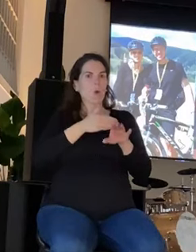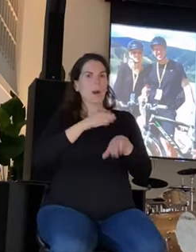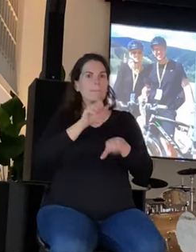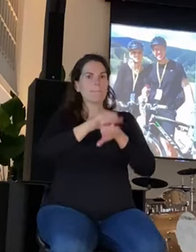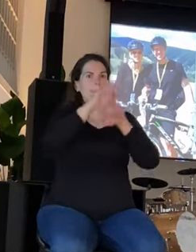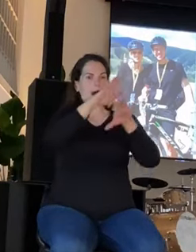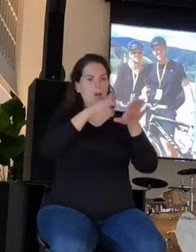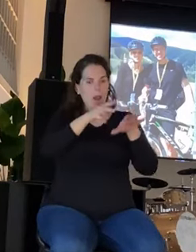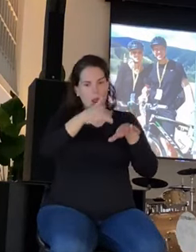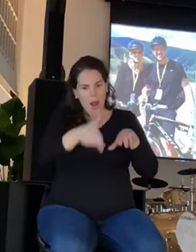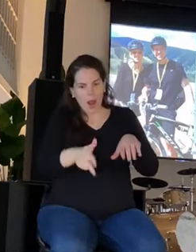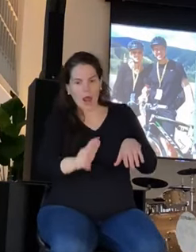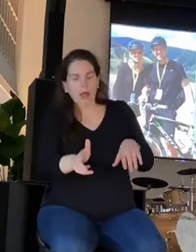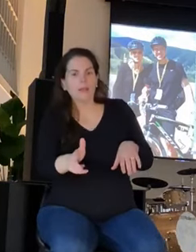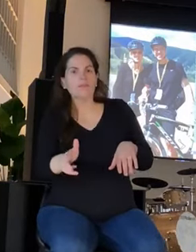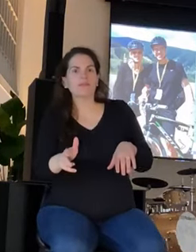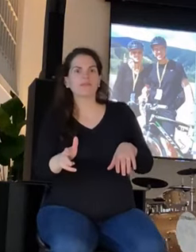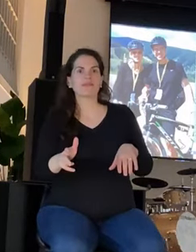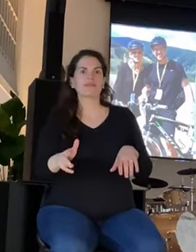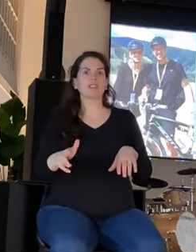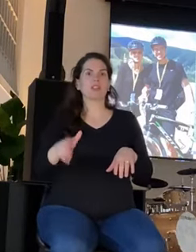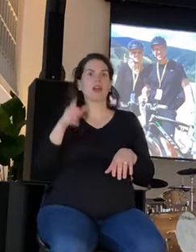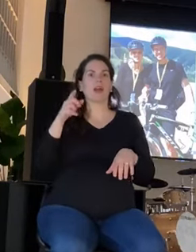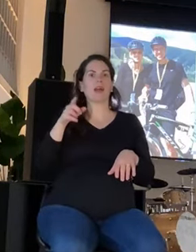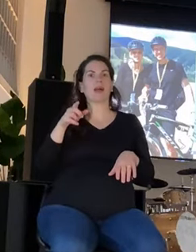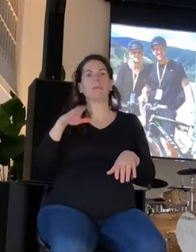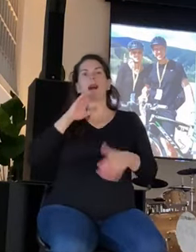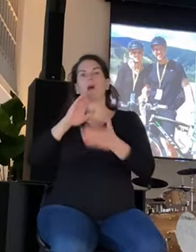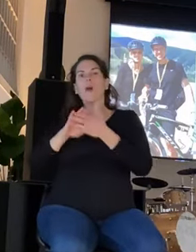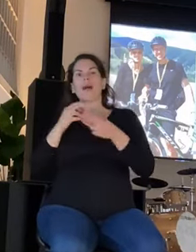Julie calls it her lamb to the slaughter.